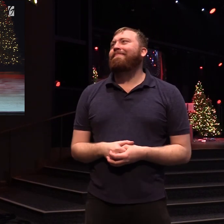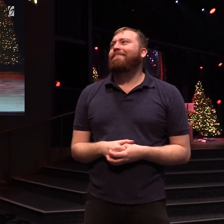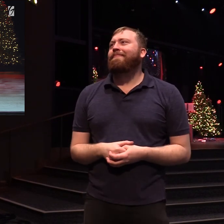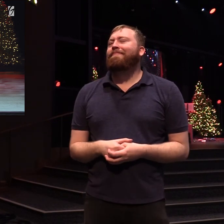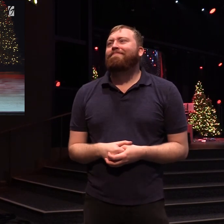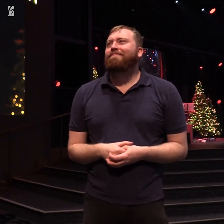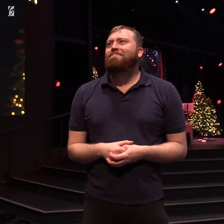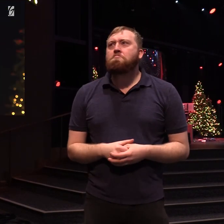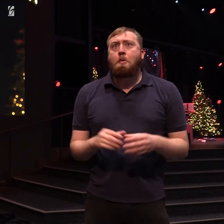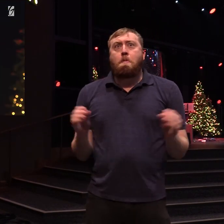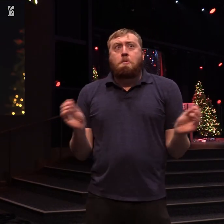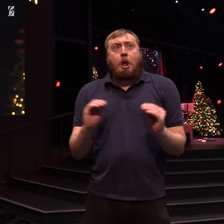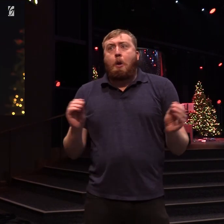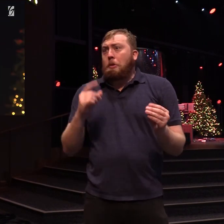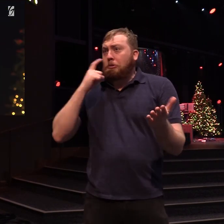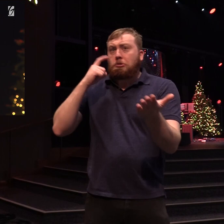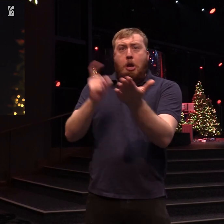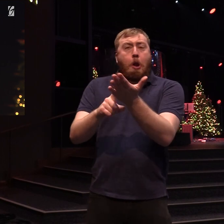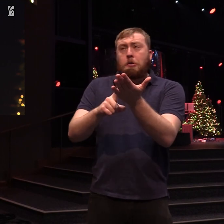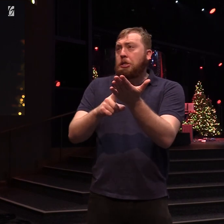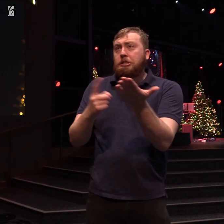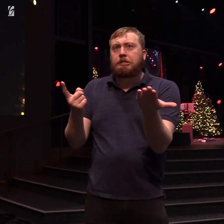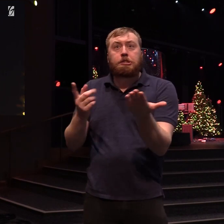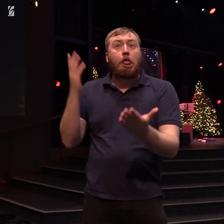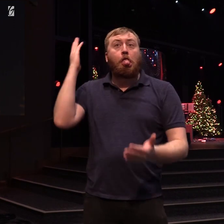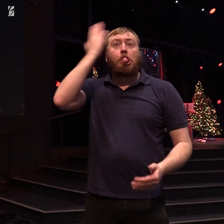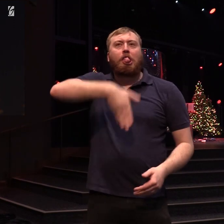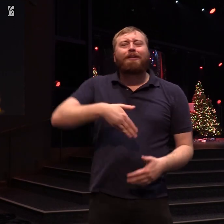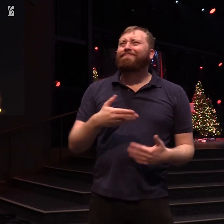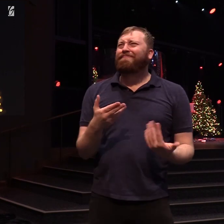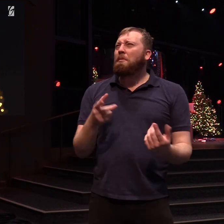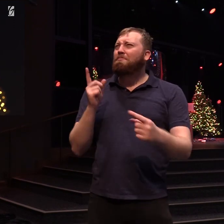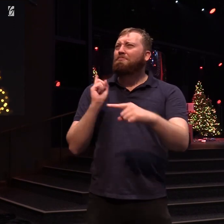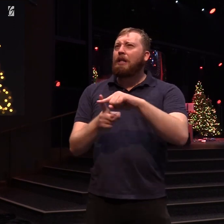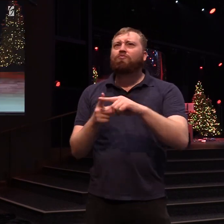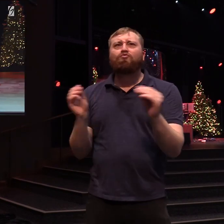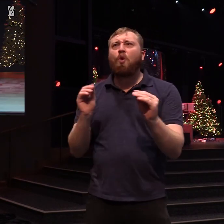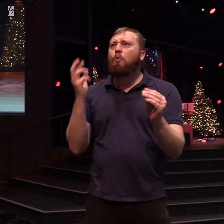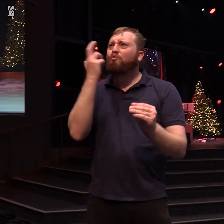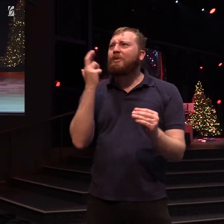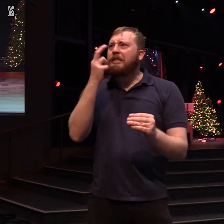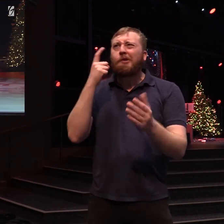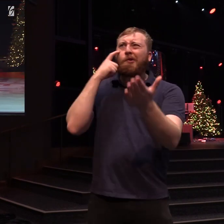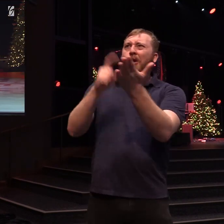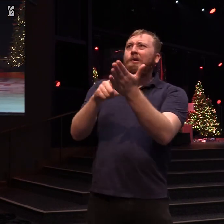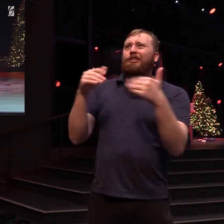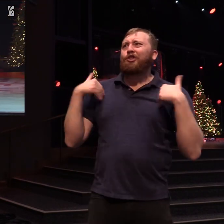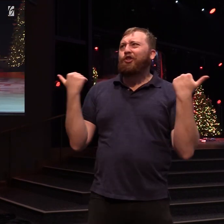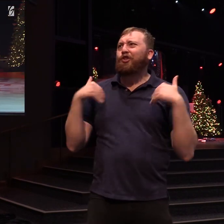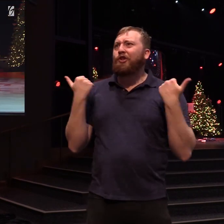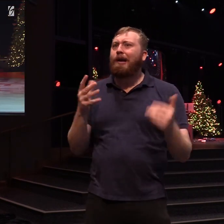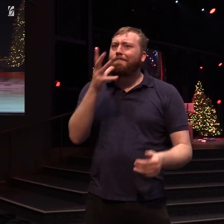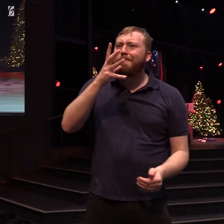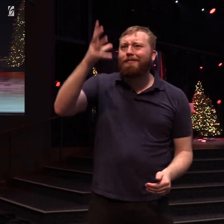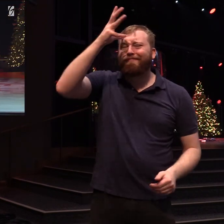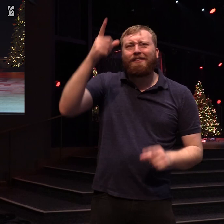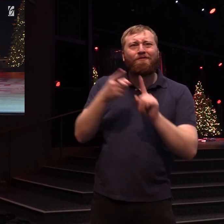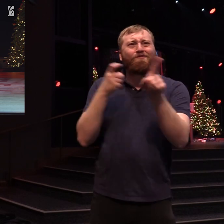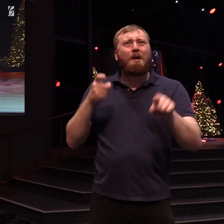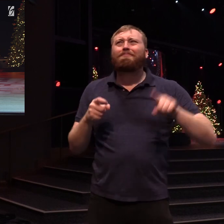No one would have noticed. Besides, no one had any reason to notice this young couple from